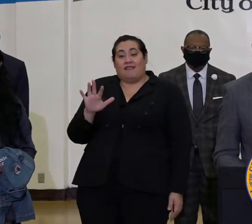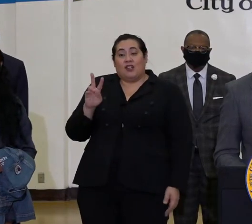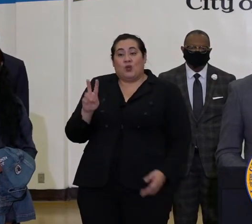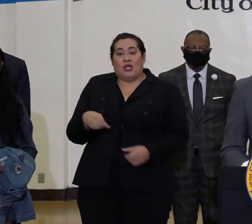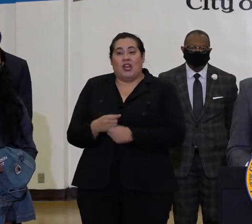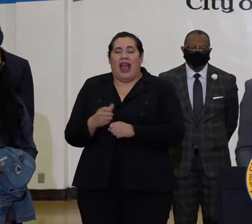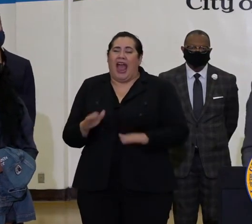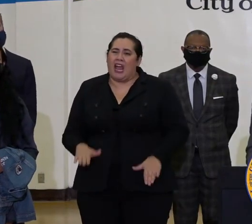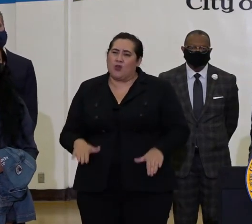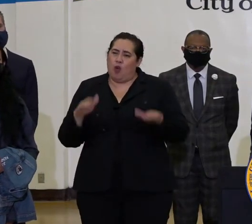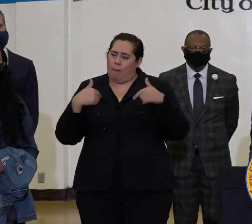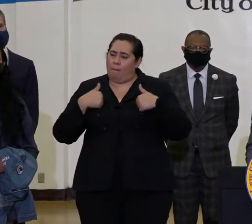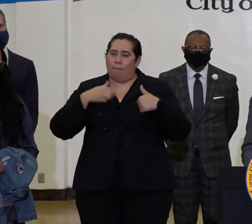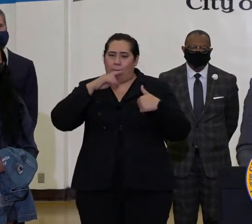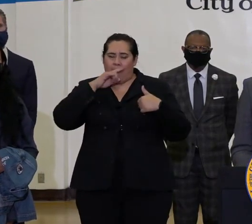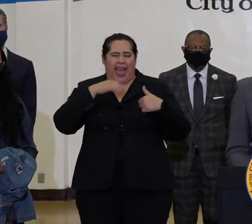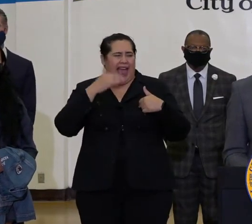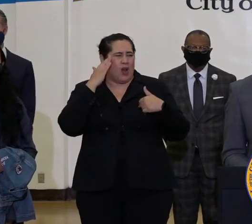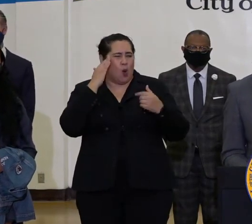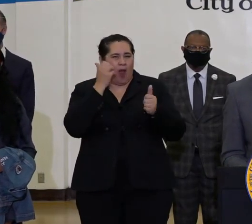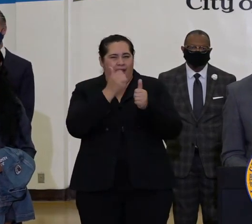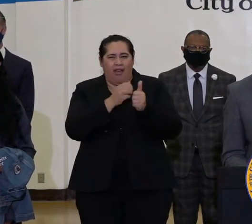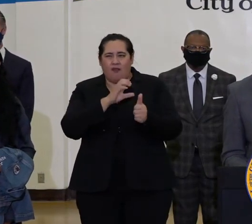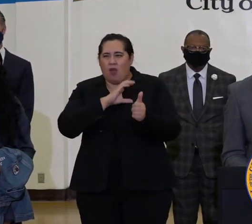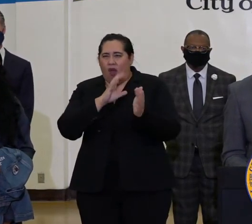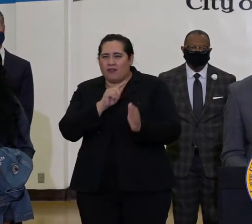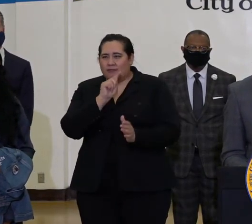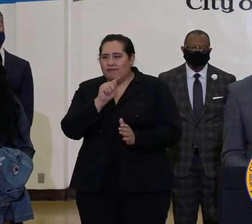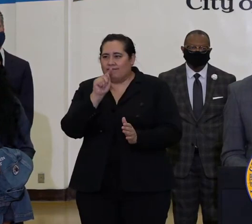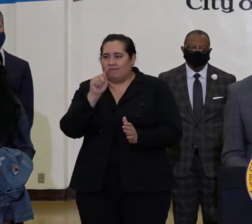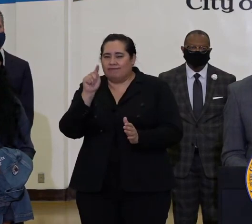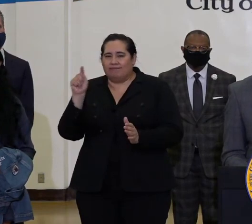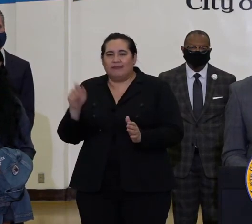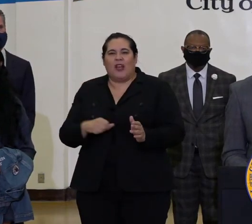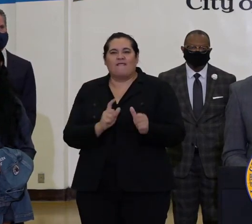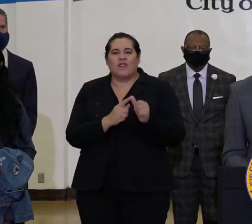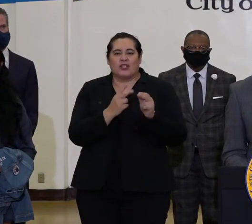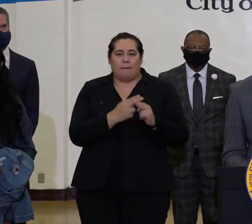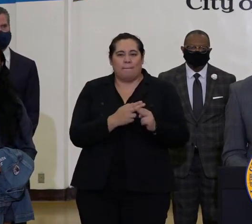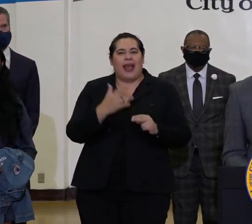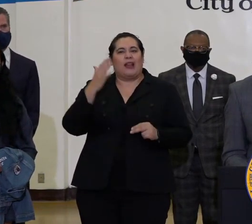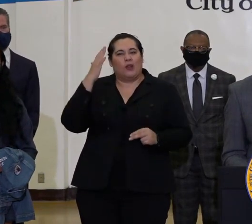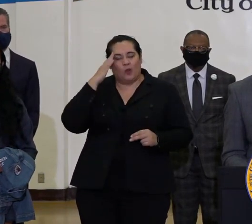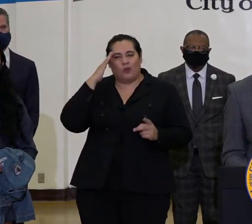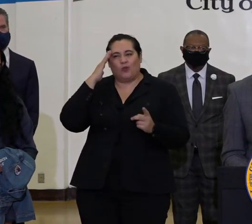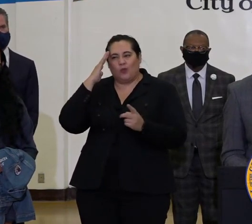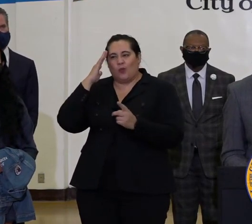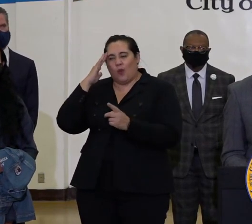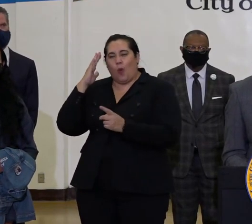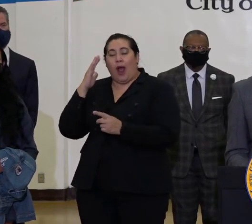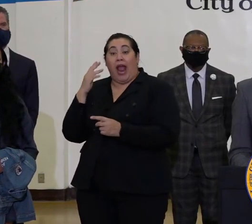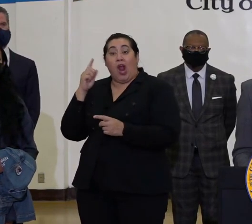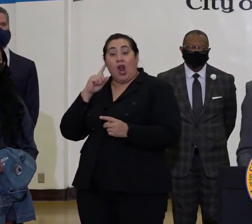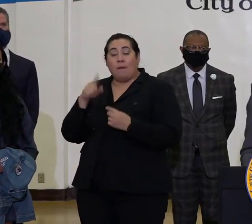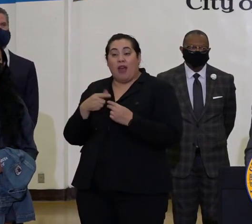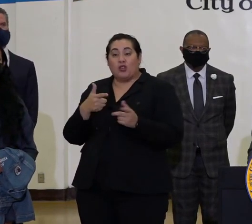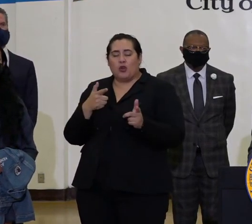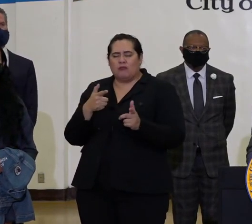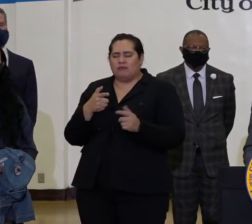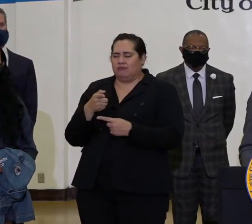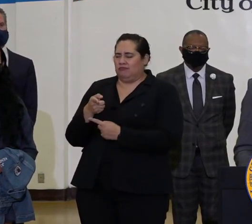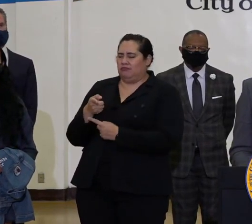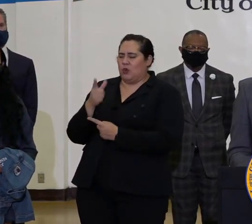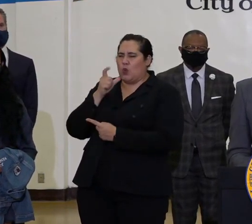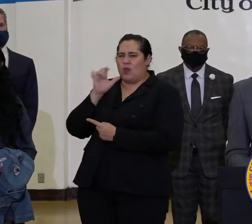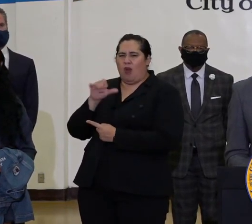years, grew up as a kid, and I knew every officer by personal first name. And when I heard about the shooting, I did not know who